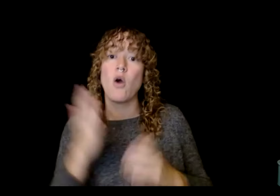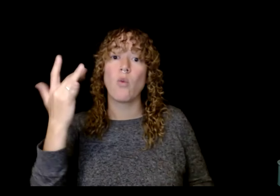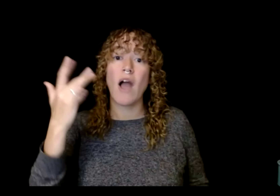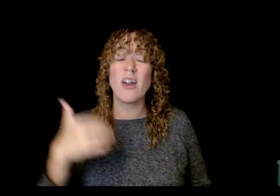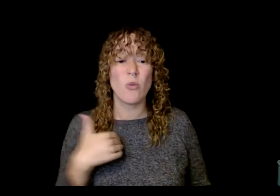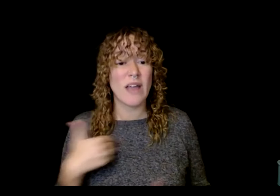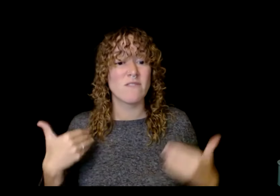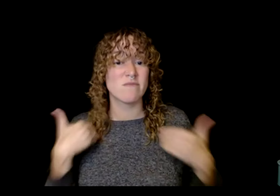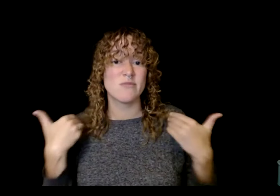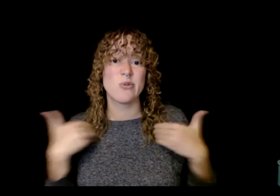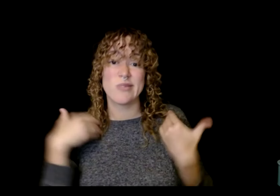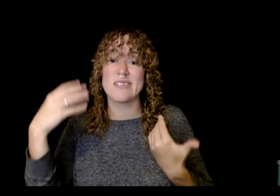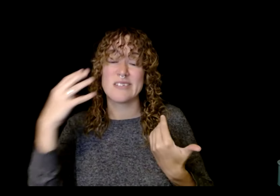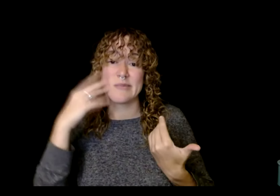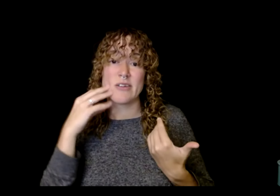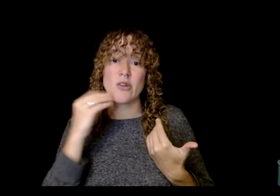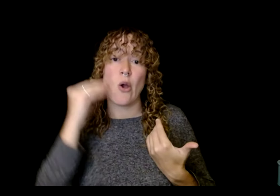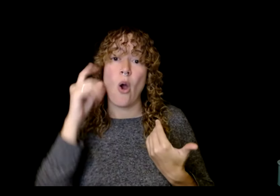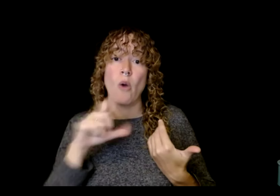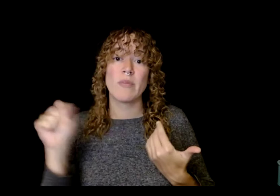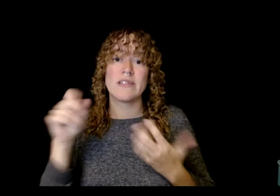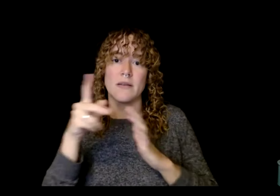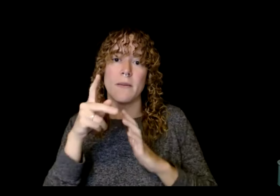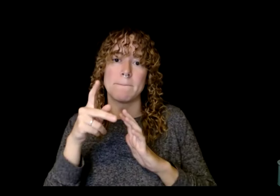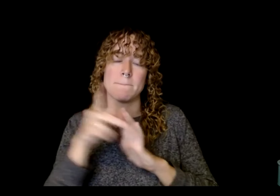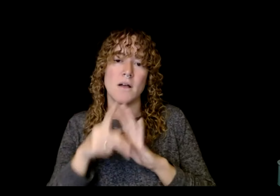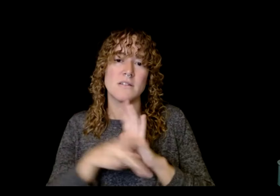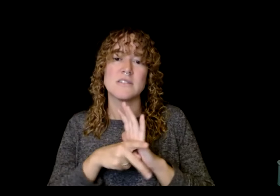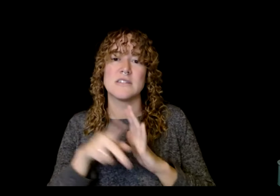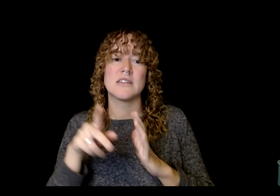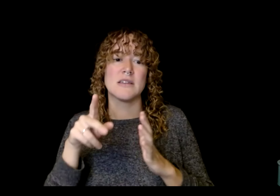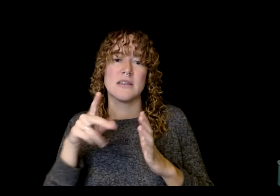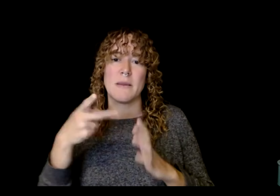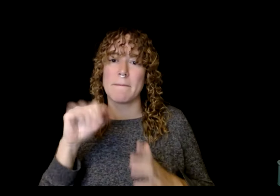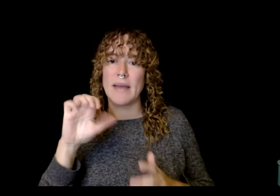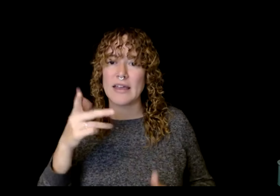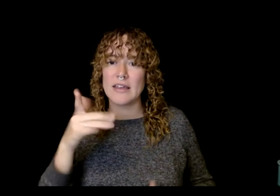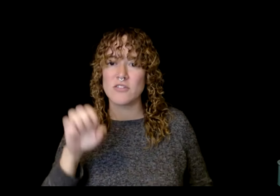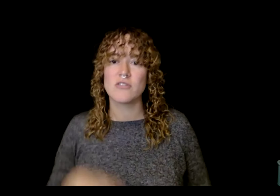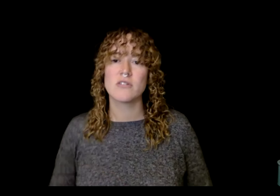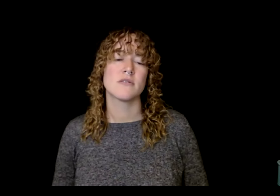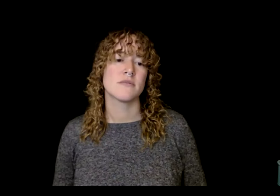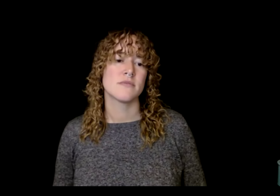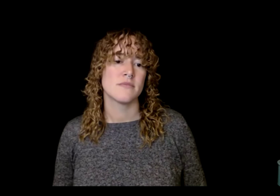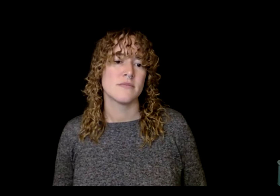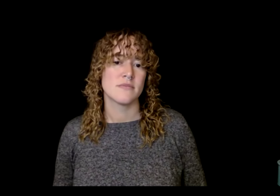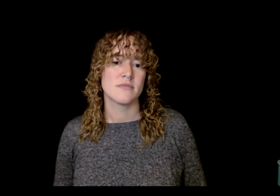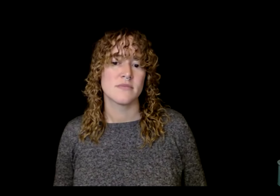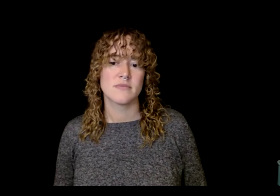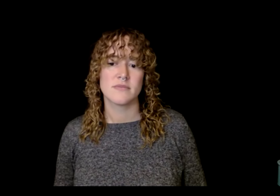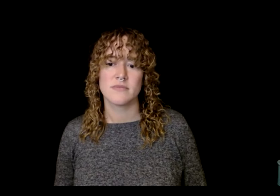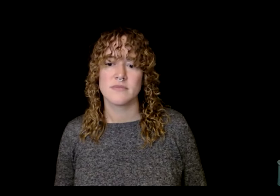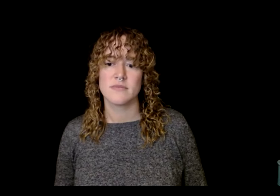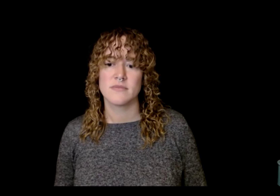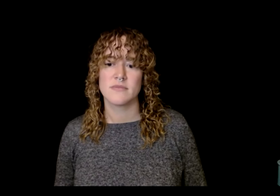experiencing homelessness policy option package. Some of you may remember that in the